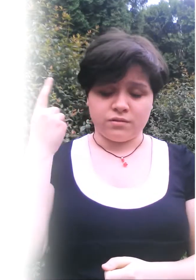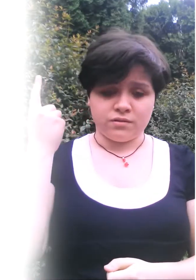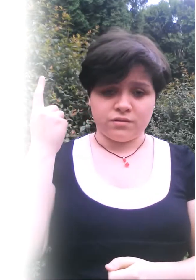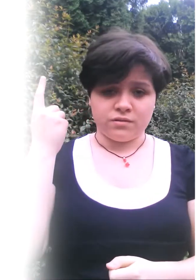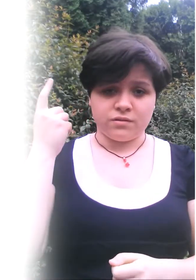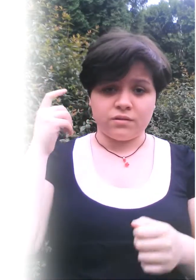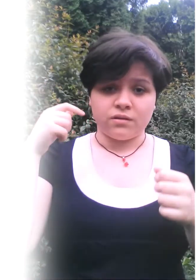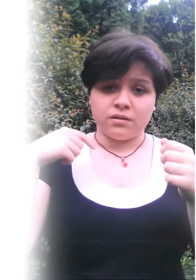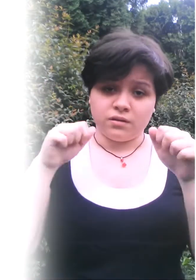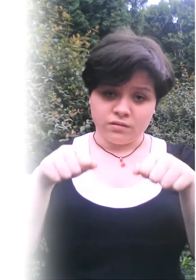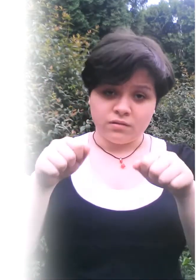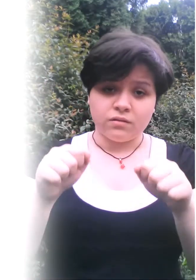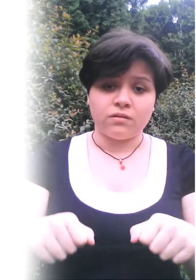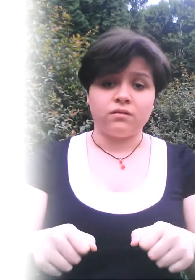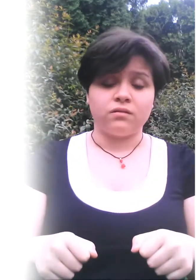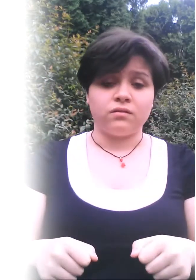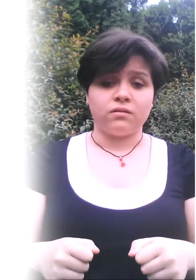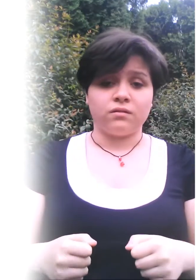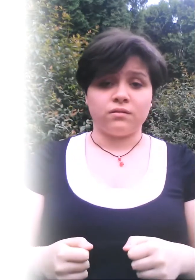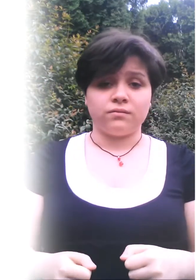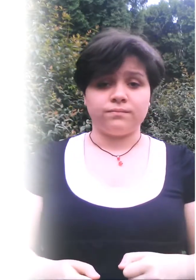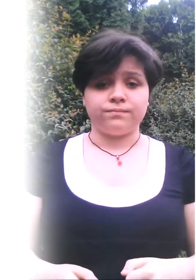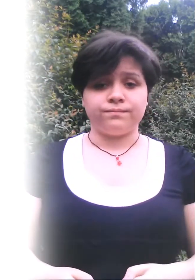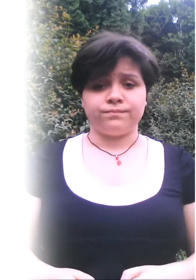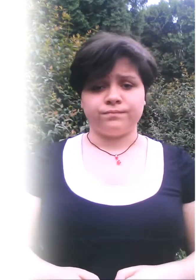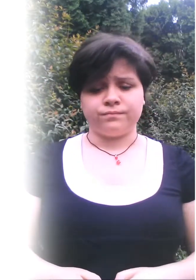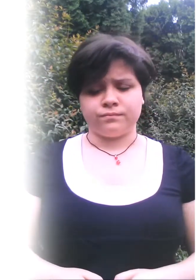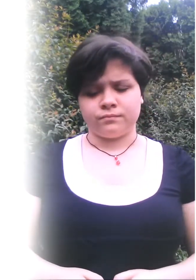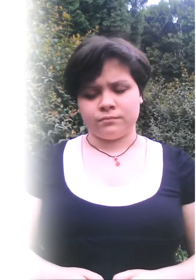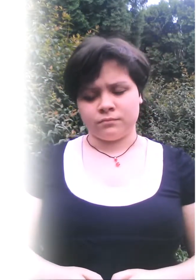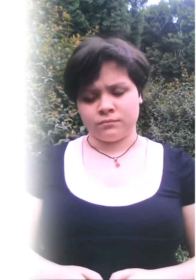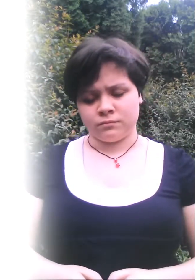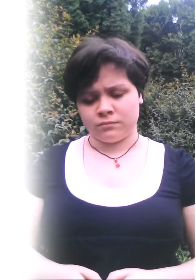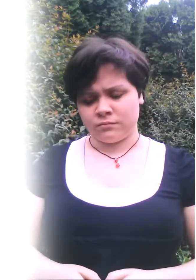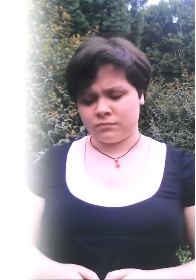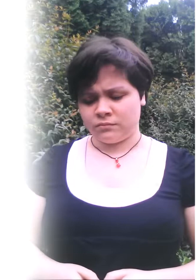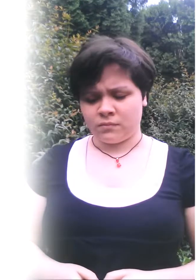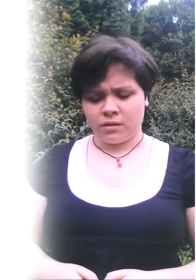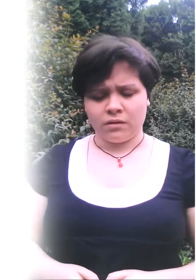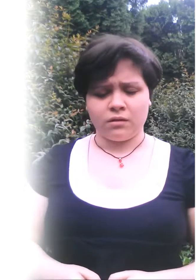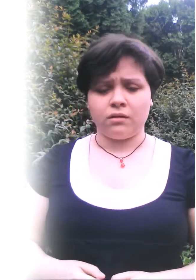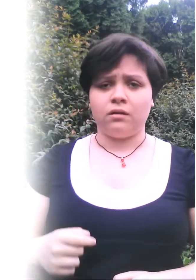if only I could.